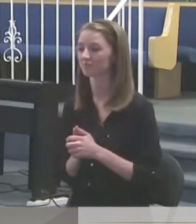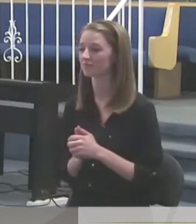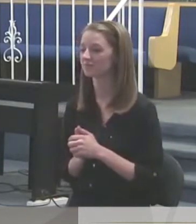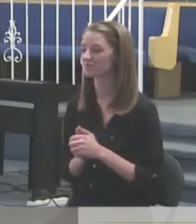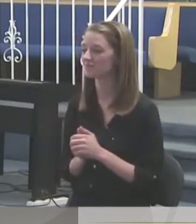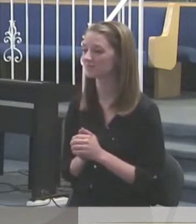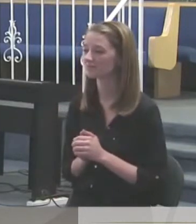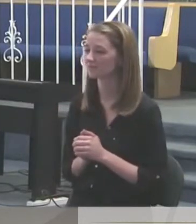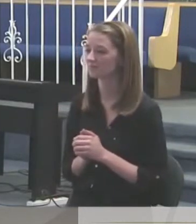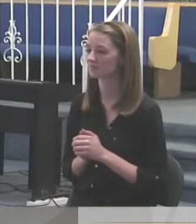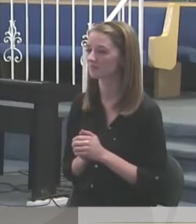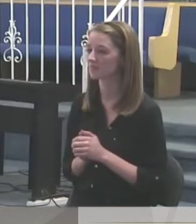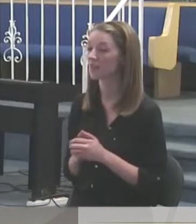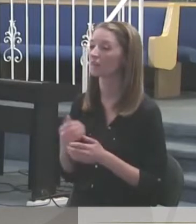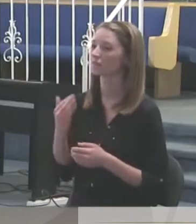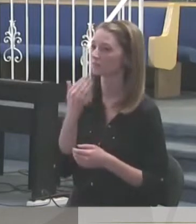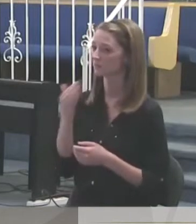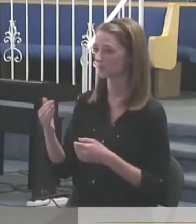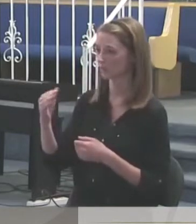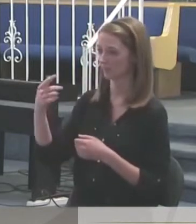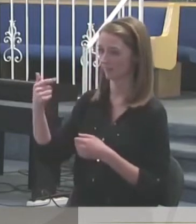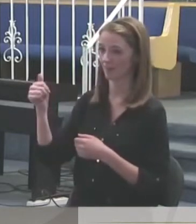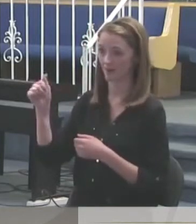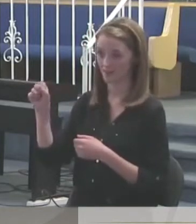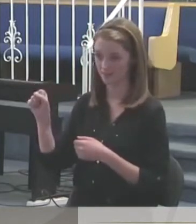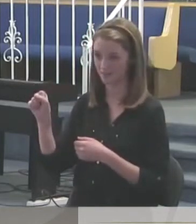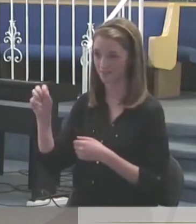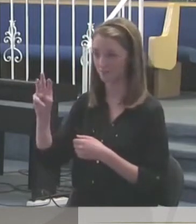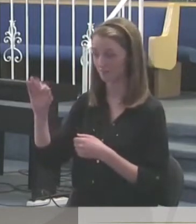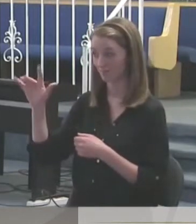And I get good gas mileage.